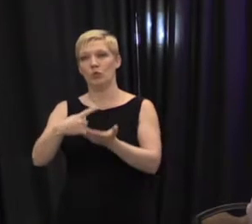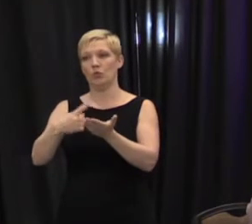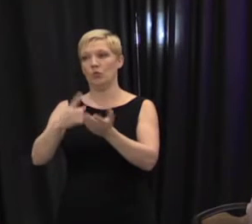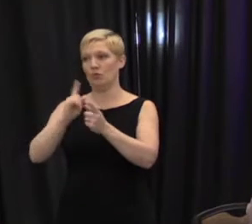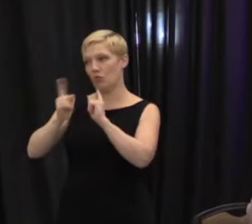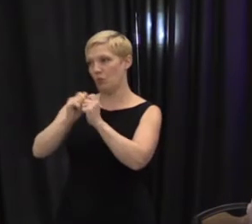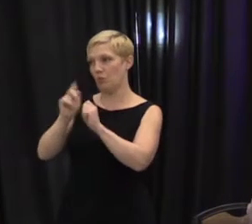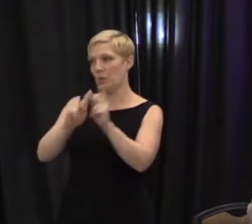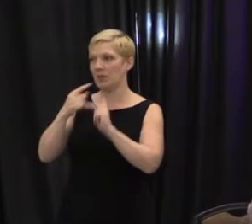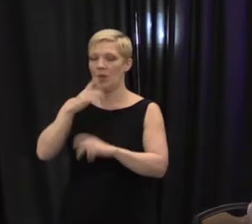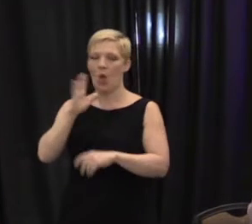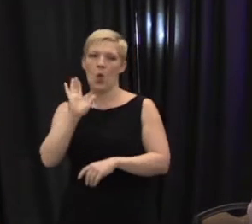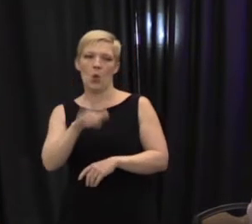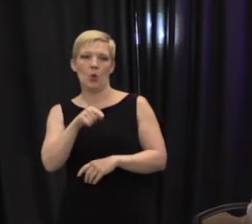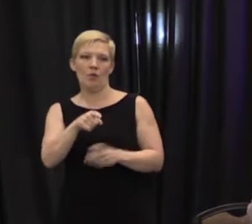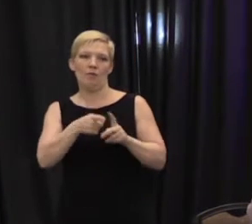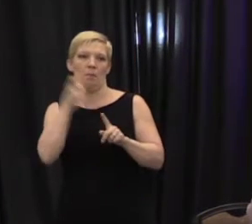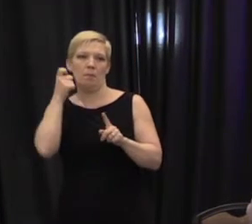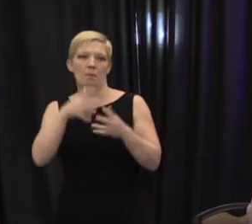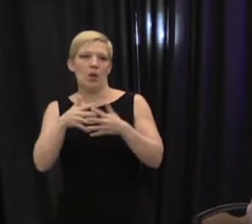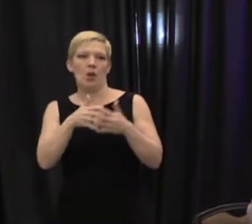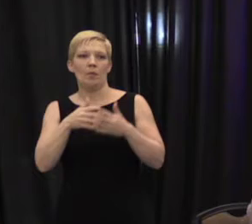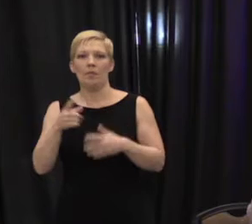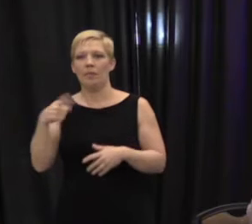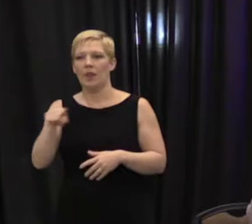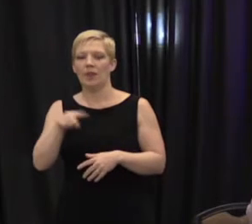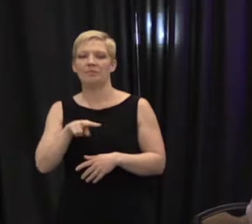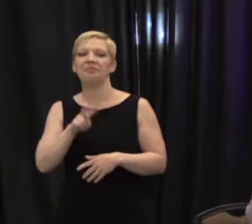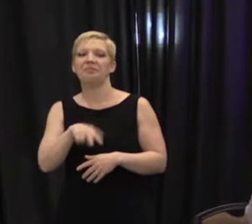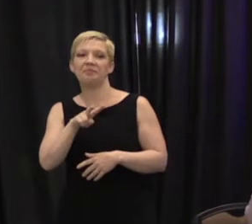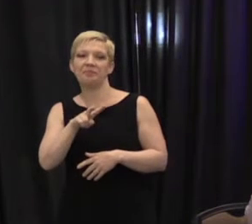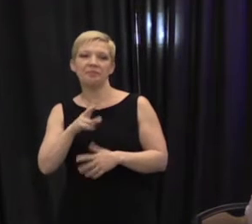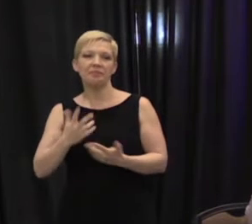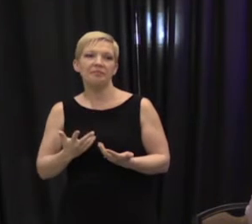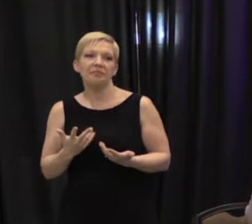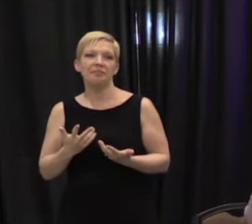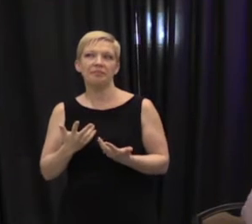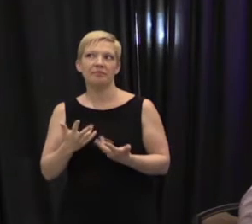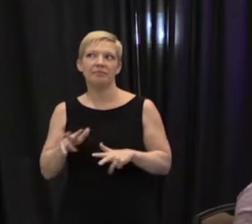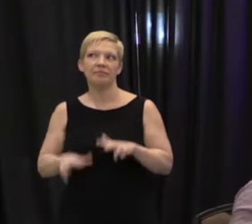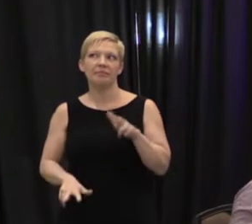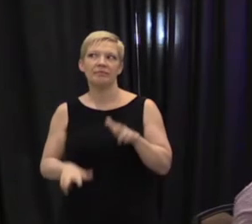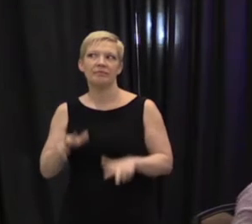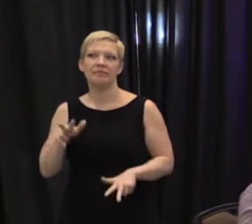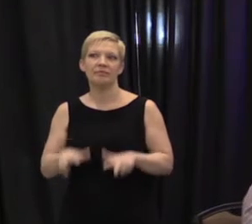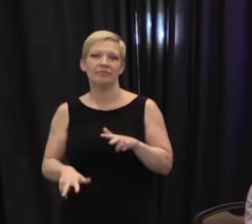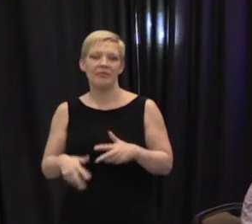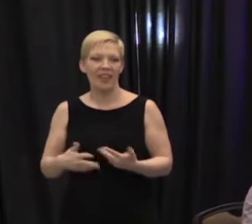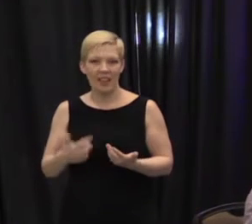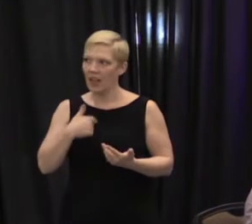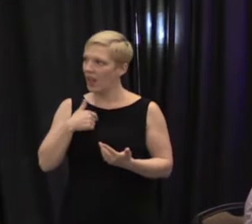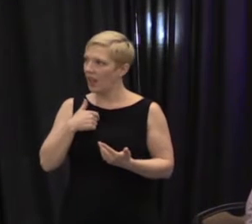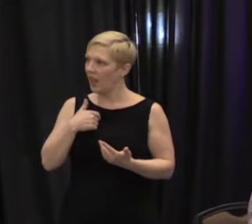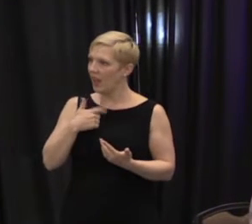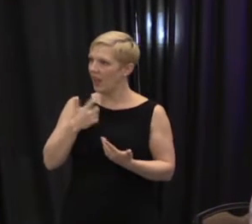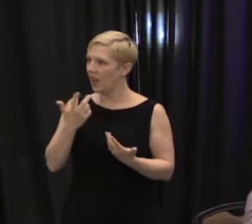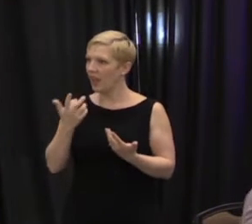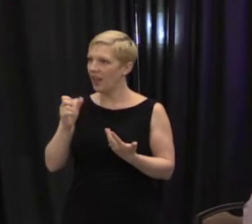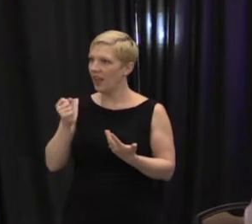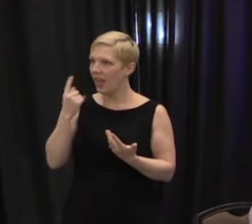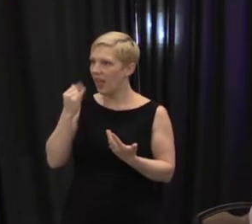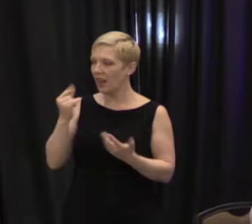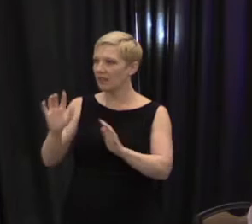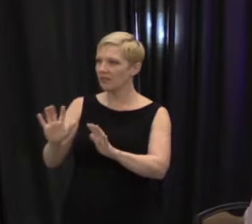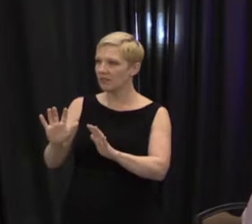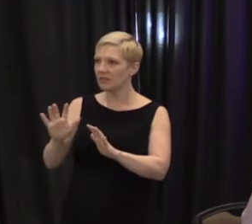who were like, oh, you're from America. I'm like, yeah. And they're like, oh. And it was this awkward silence. And I'm like, I get it. But